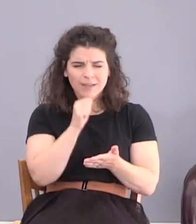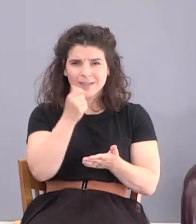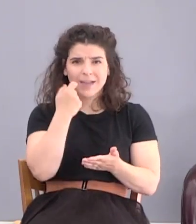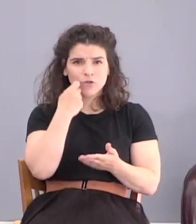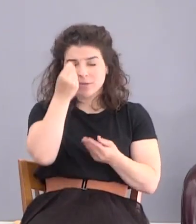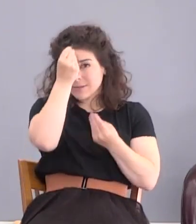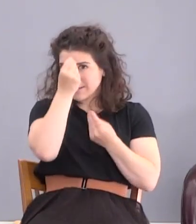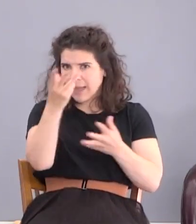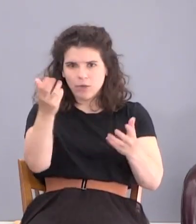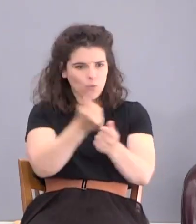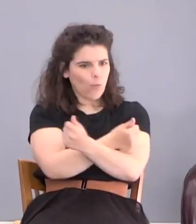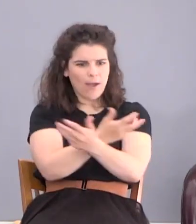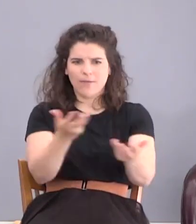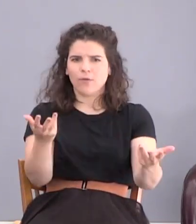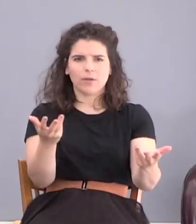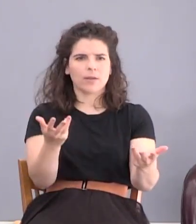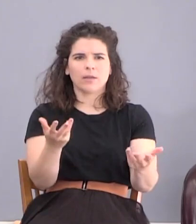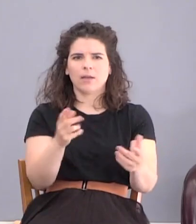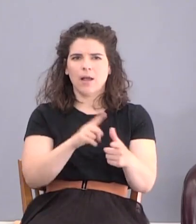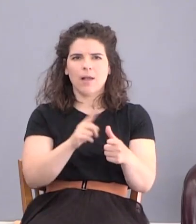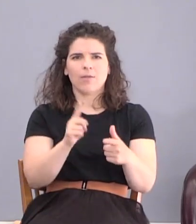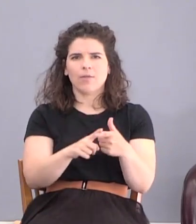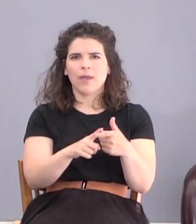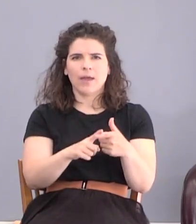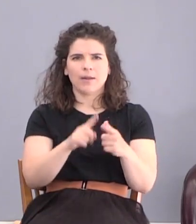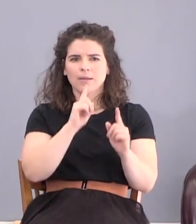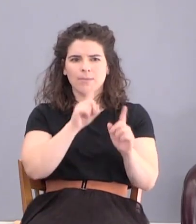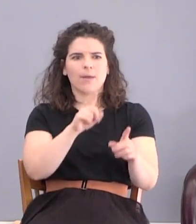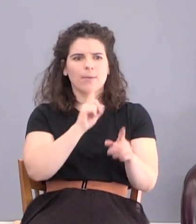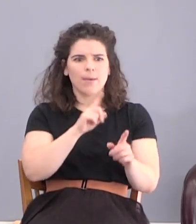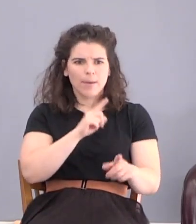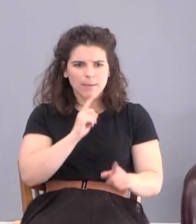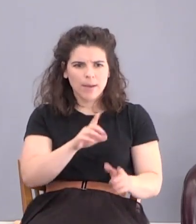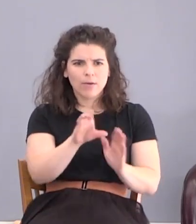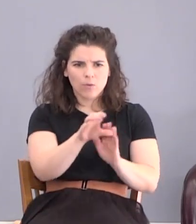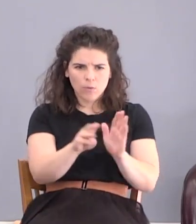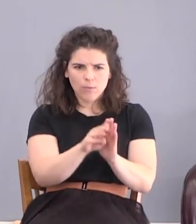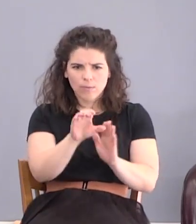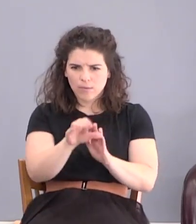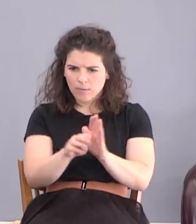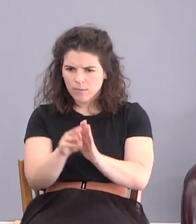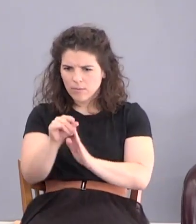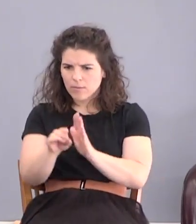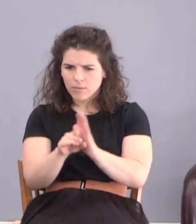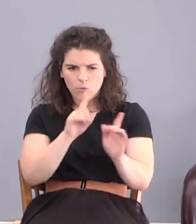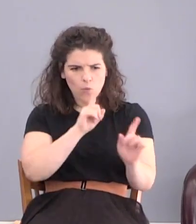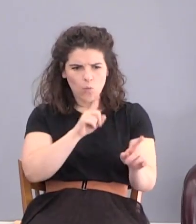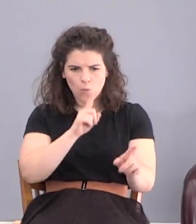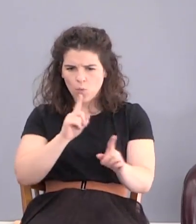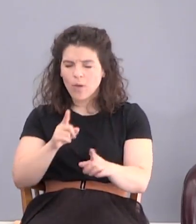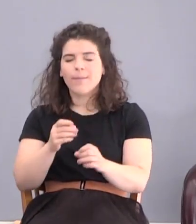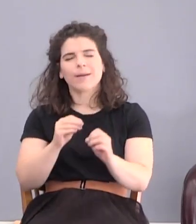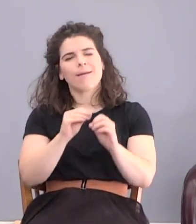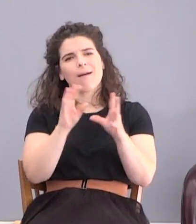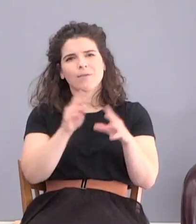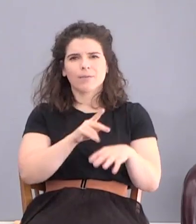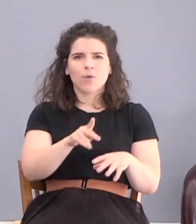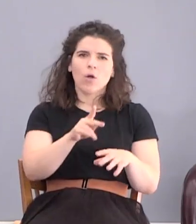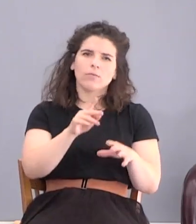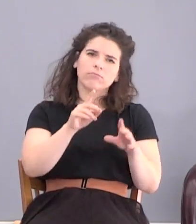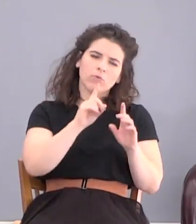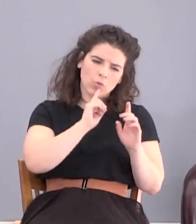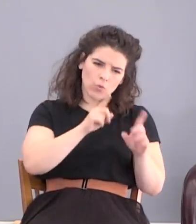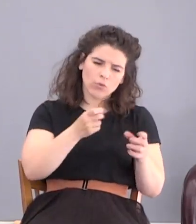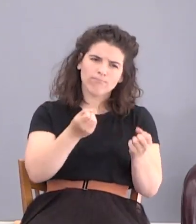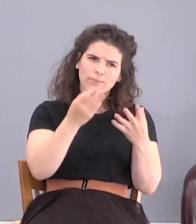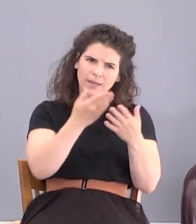everything and being just commandment. There's obviously, he commands a lot of things in these passages. He